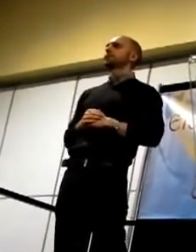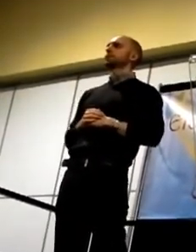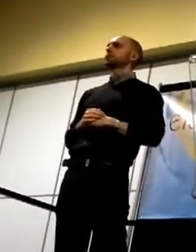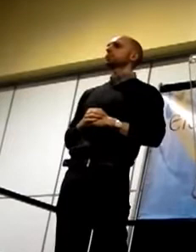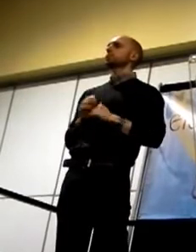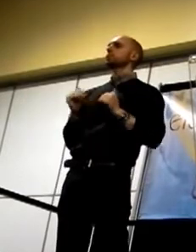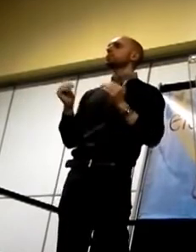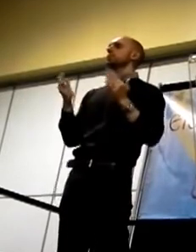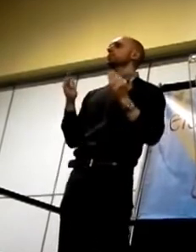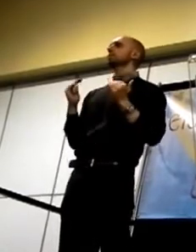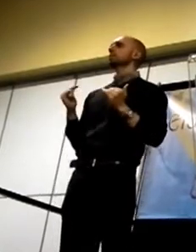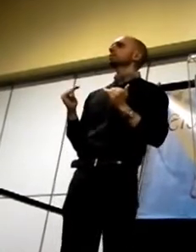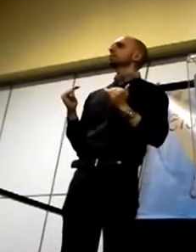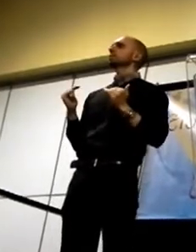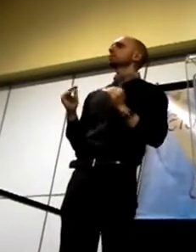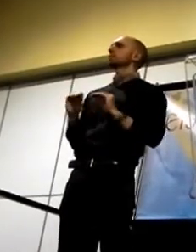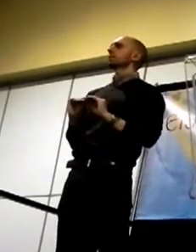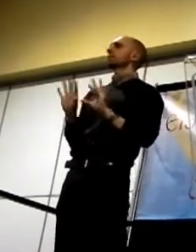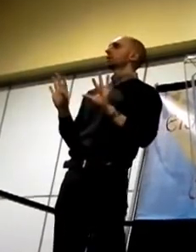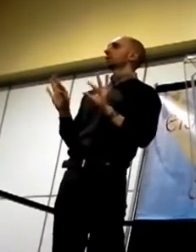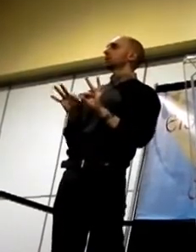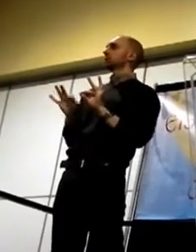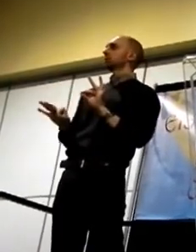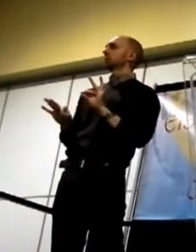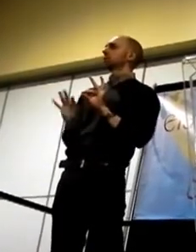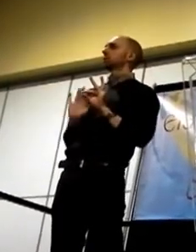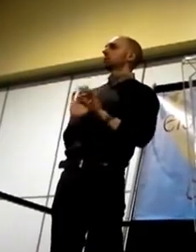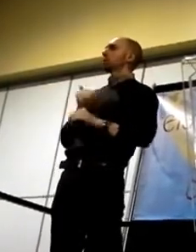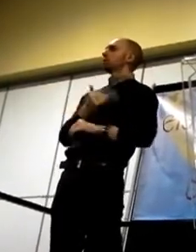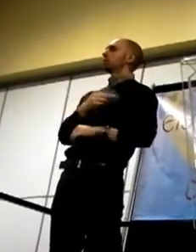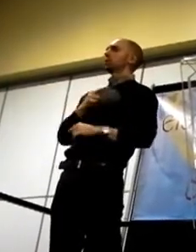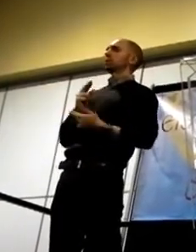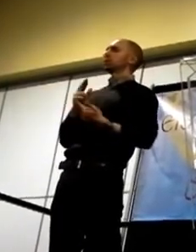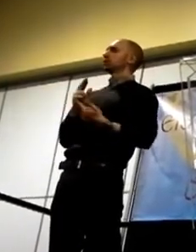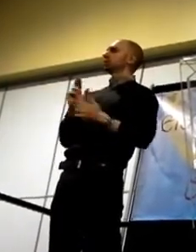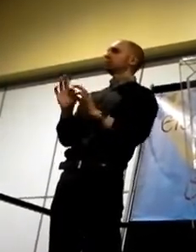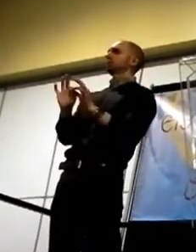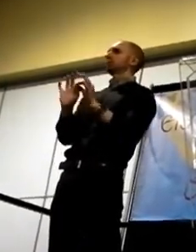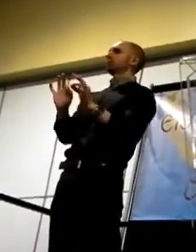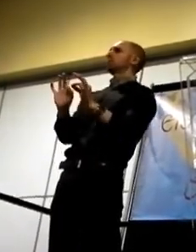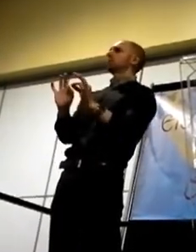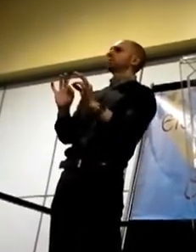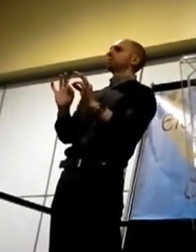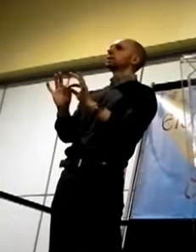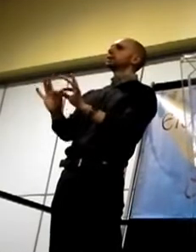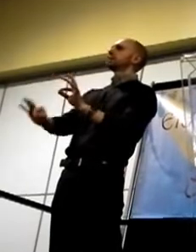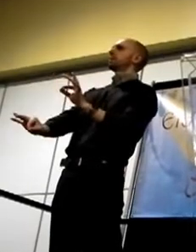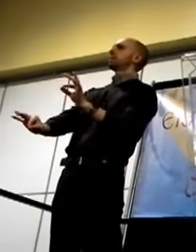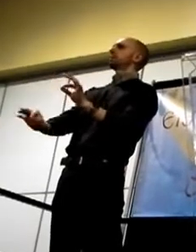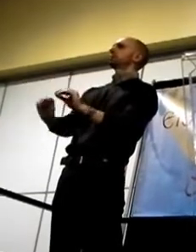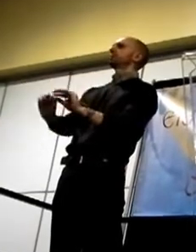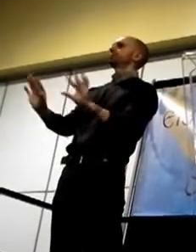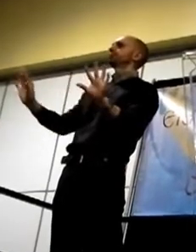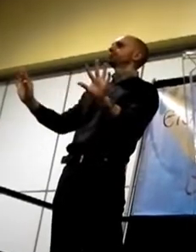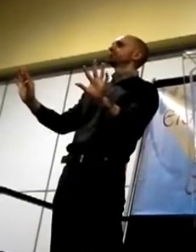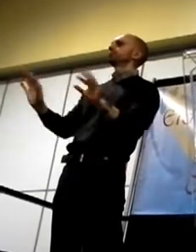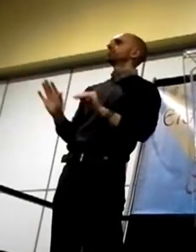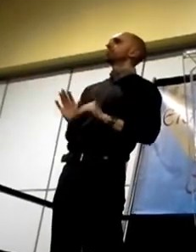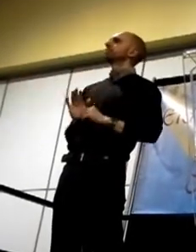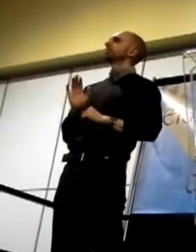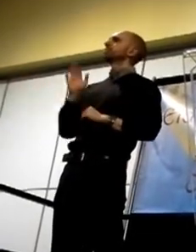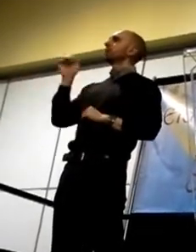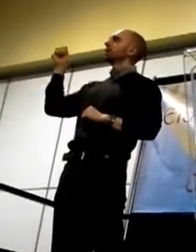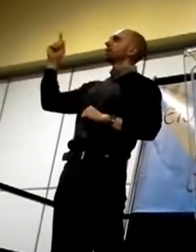This is very clear and very simple. Our religion is very simple, very perfect. We have what the Prophet sallallahu alayhi wa